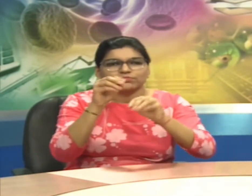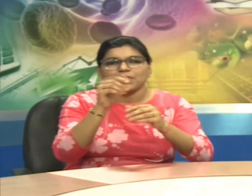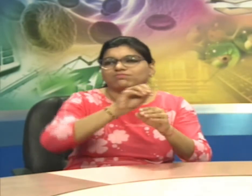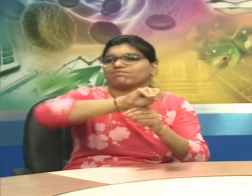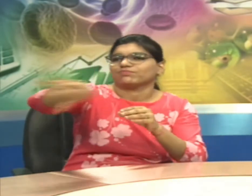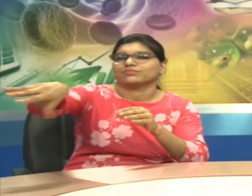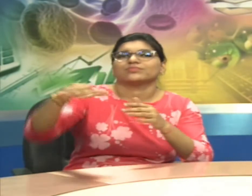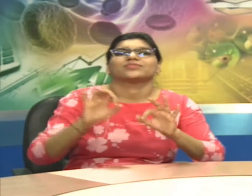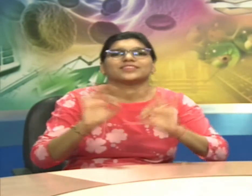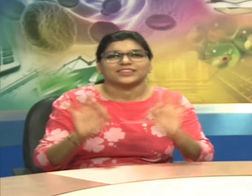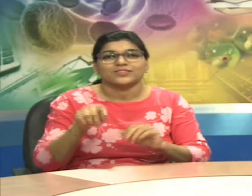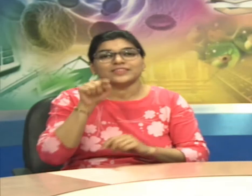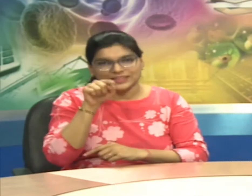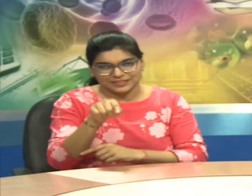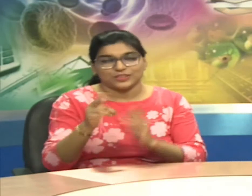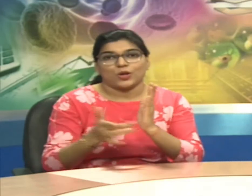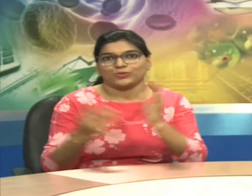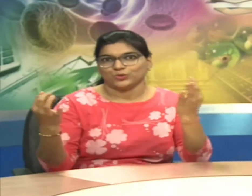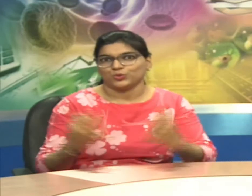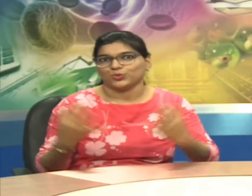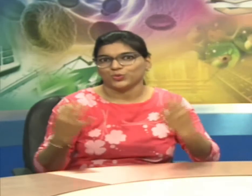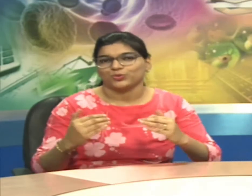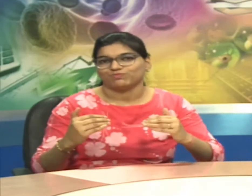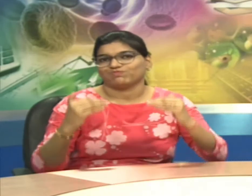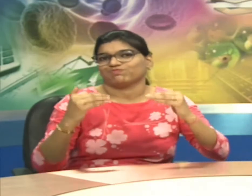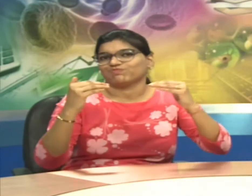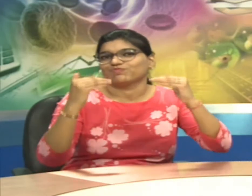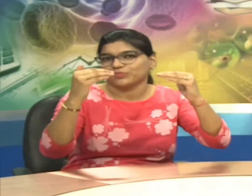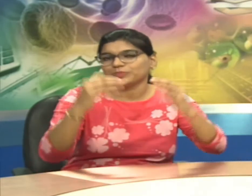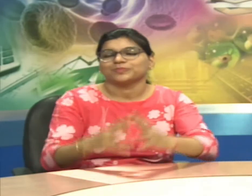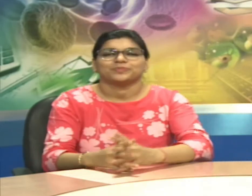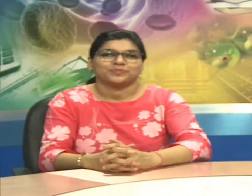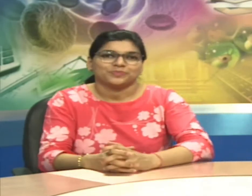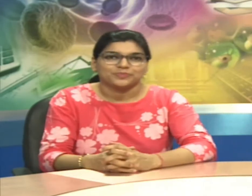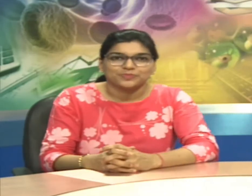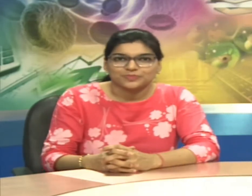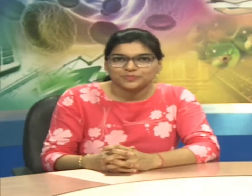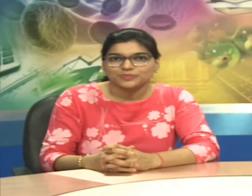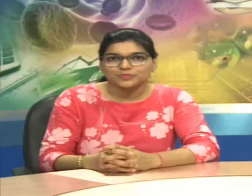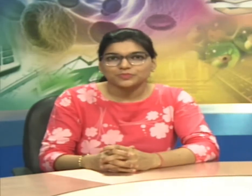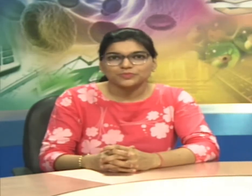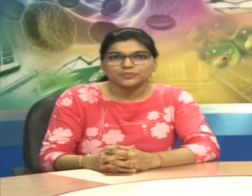access internet in our homes and get it done by a day. That is called